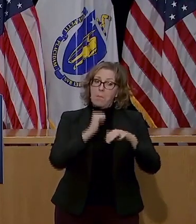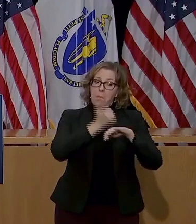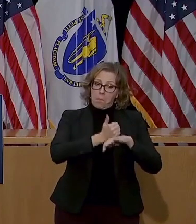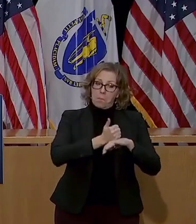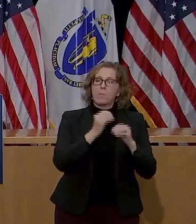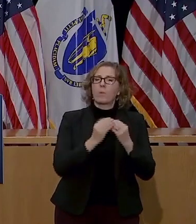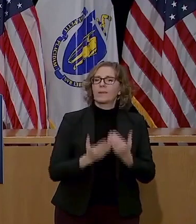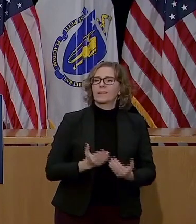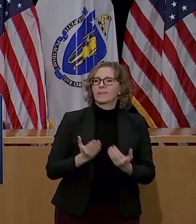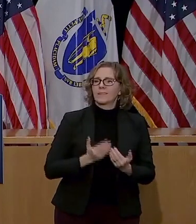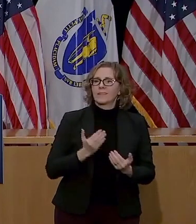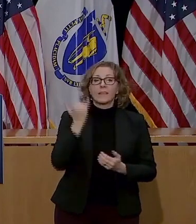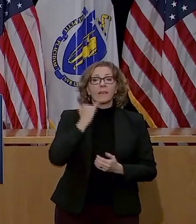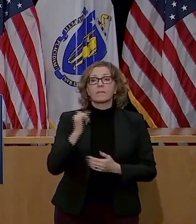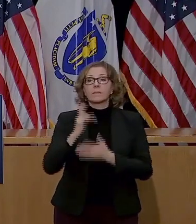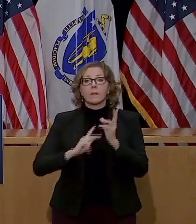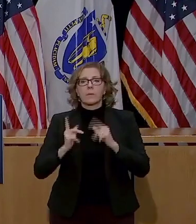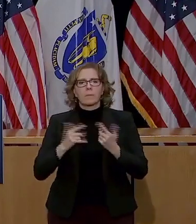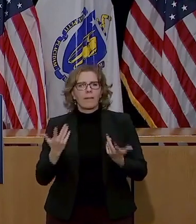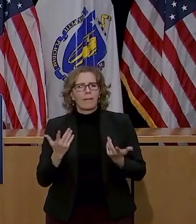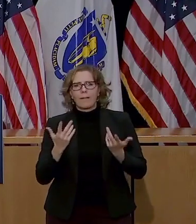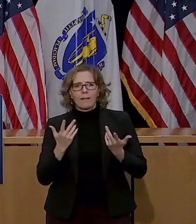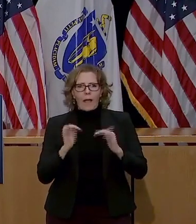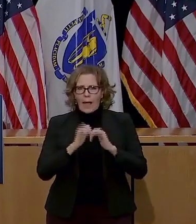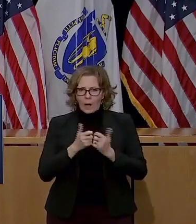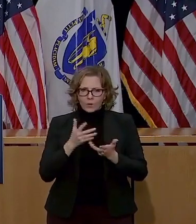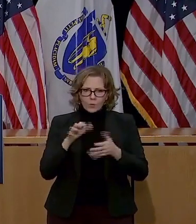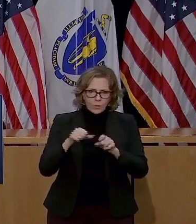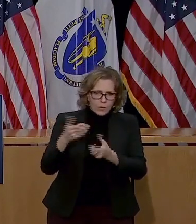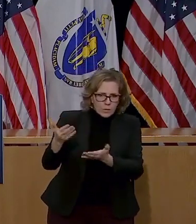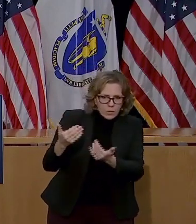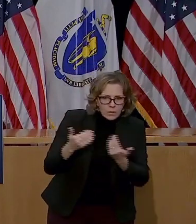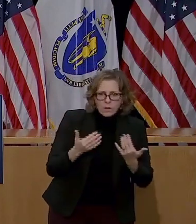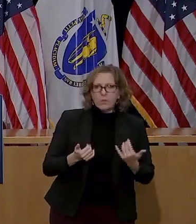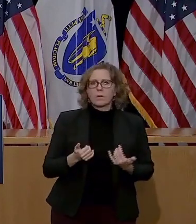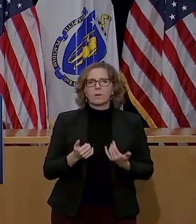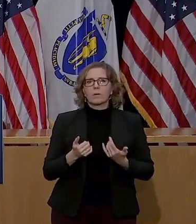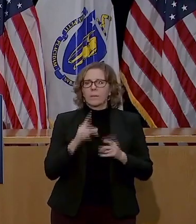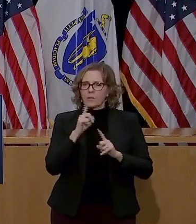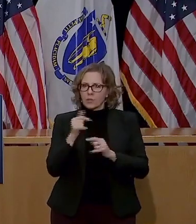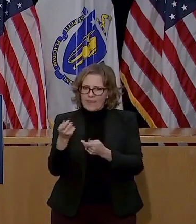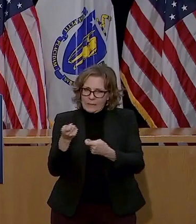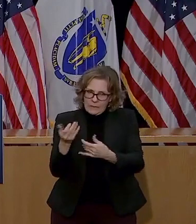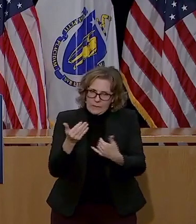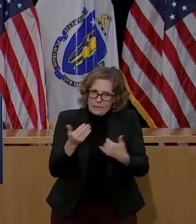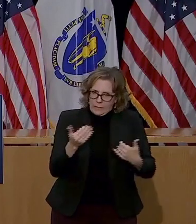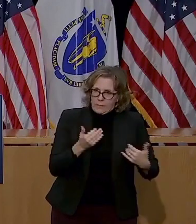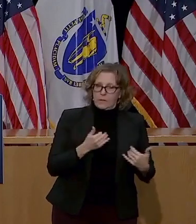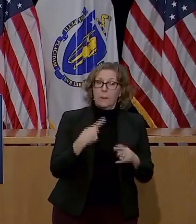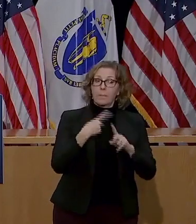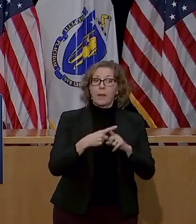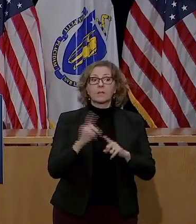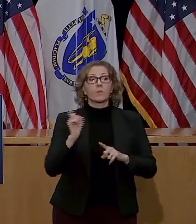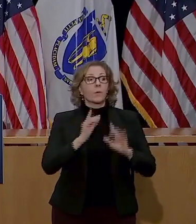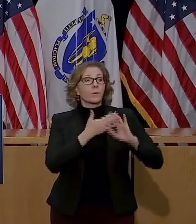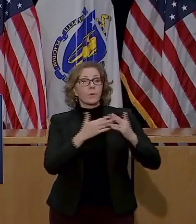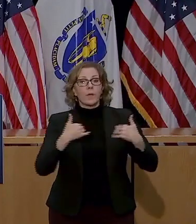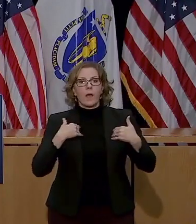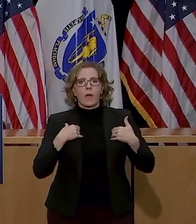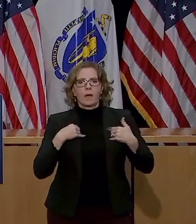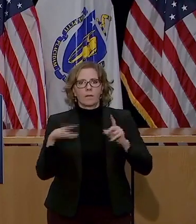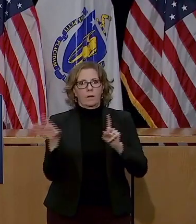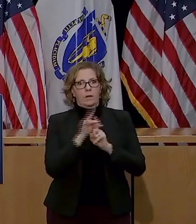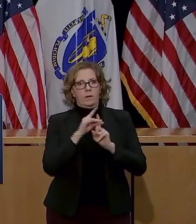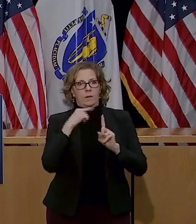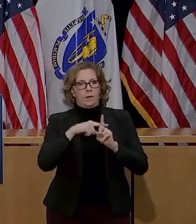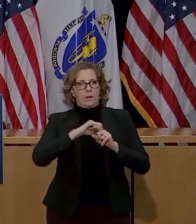reach populations and are located in communities with extremely high rates of transmission. They're marked on the vaccine